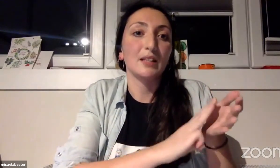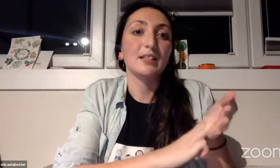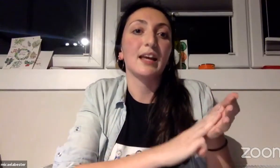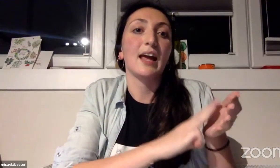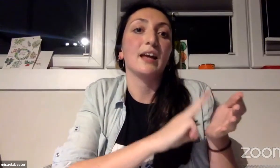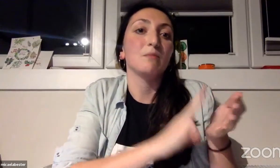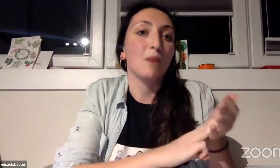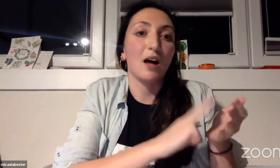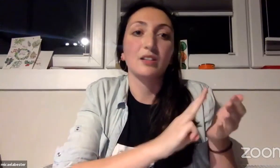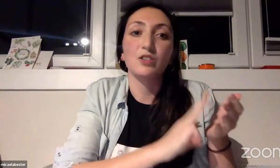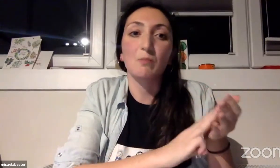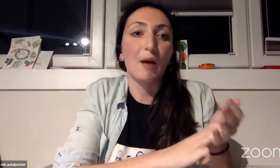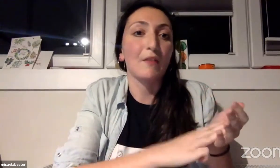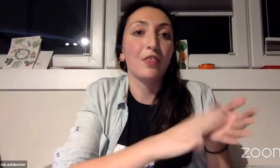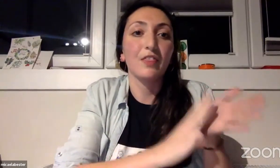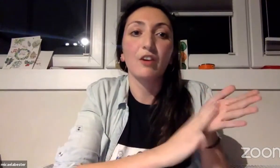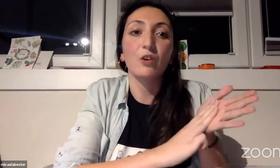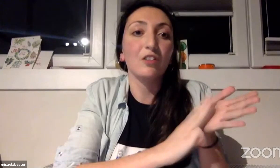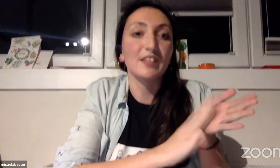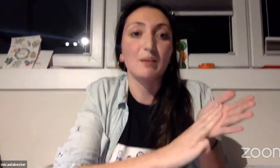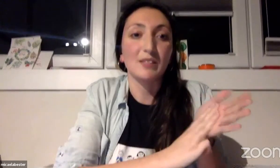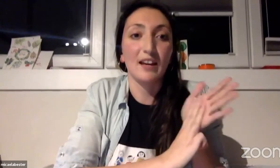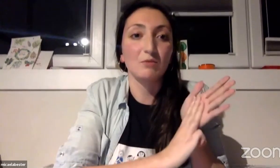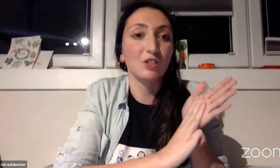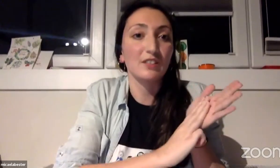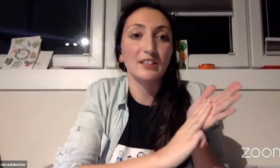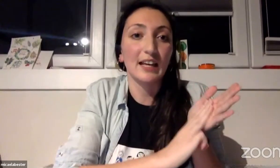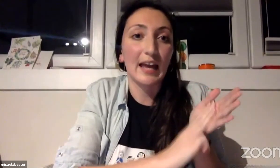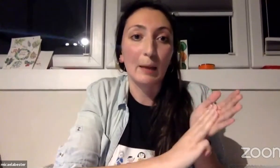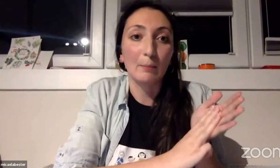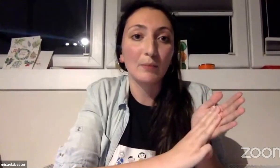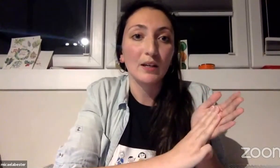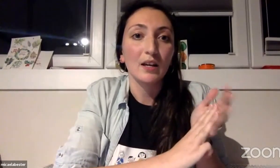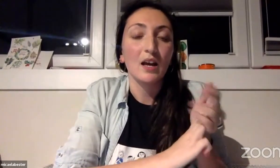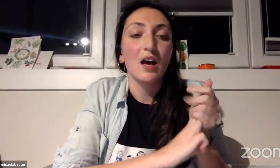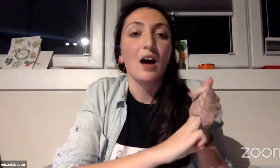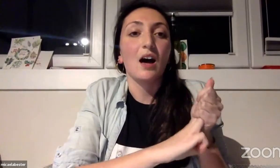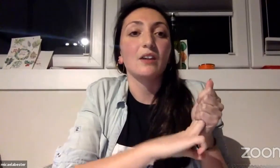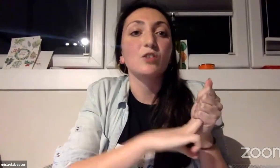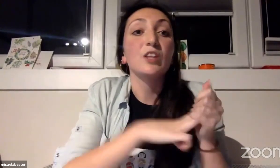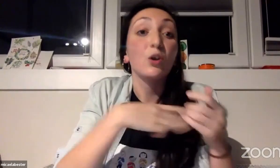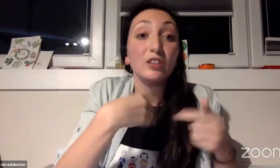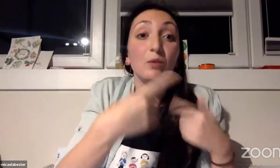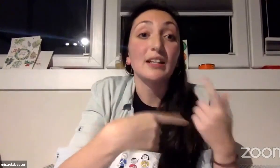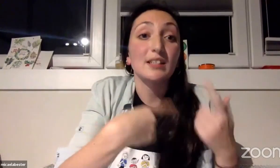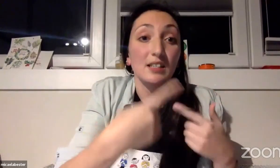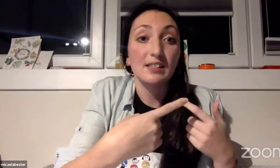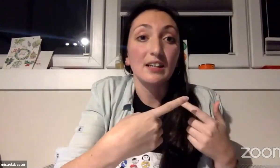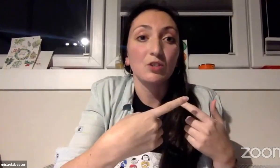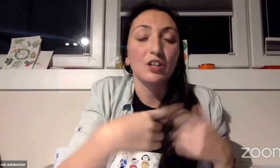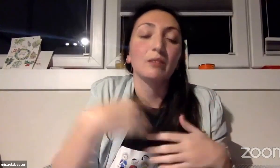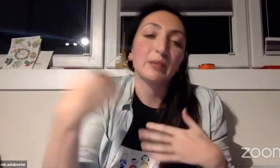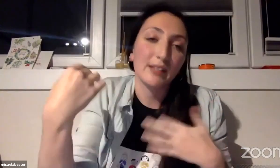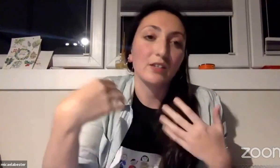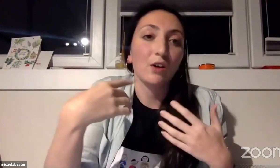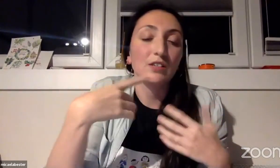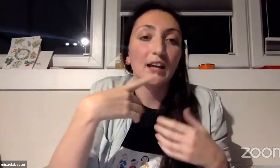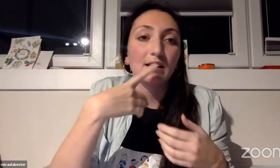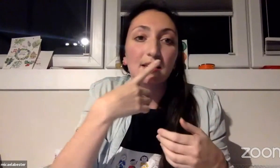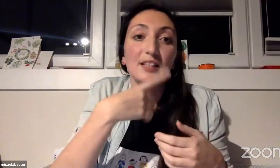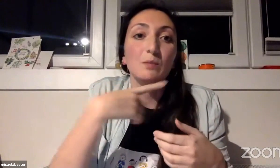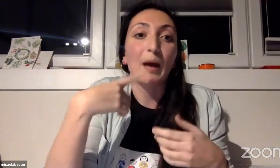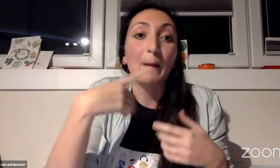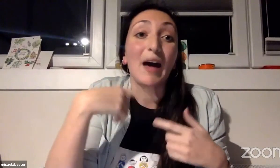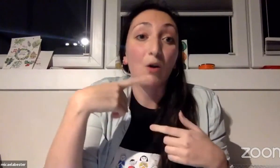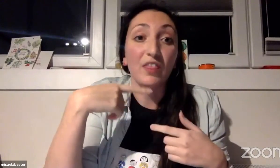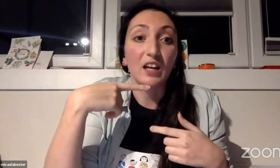mother, Monday, March, month, they're all the same sign, which is the letter M. So the only way to distinguish it besides